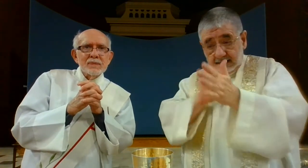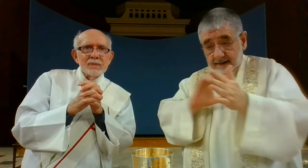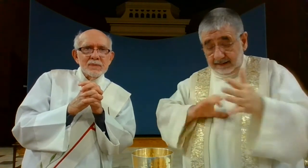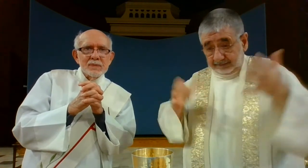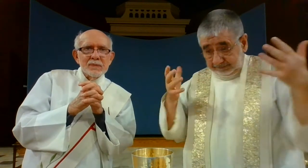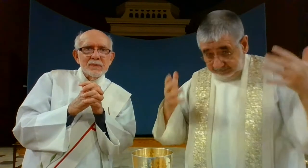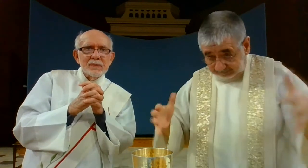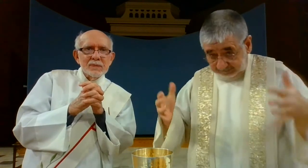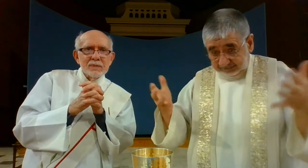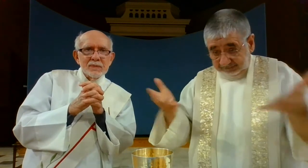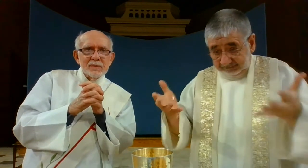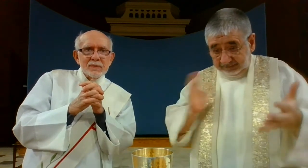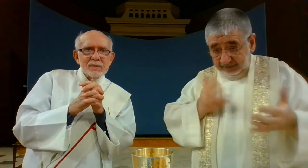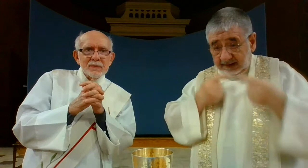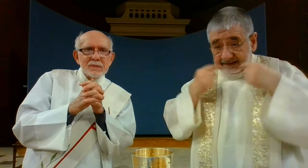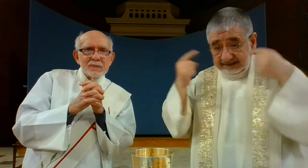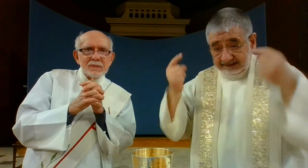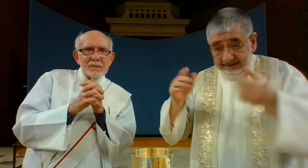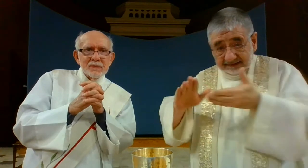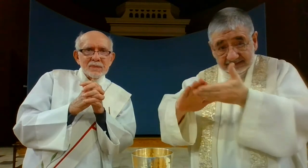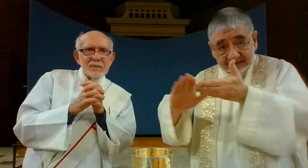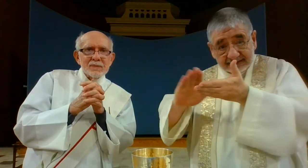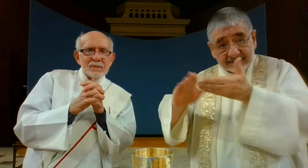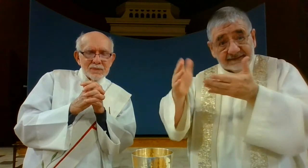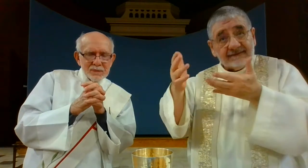Behold him who takes away the sins of the world.